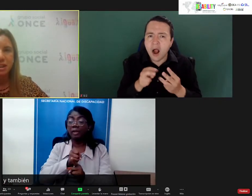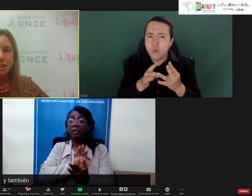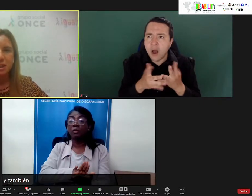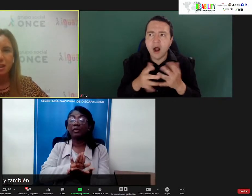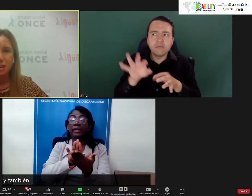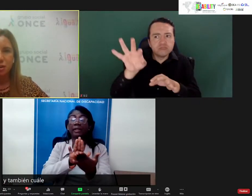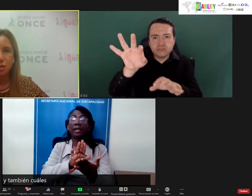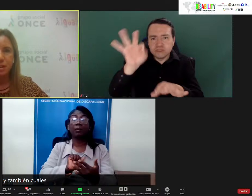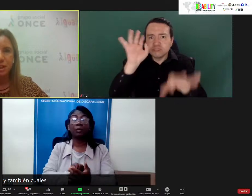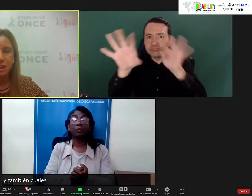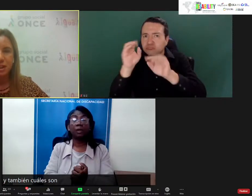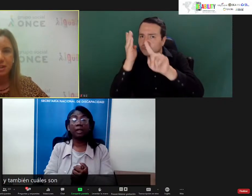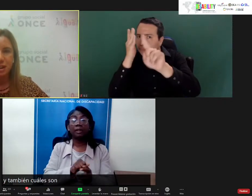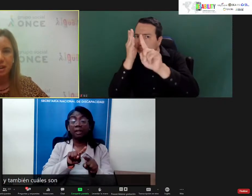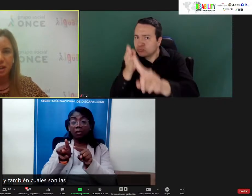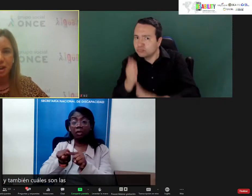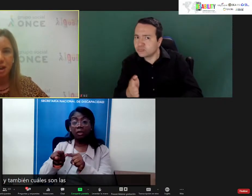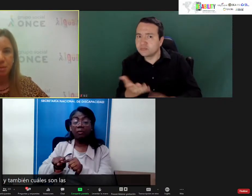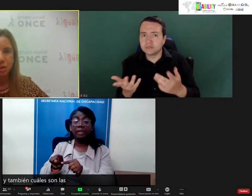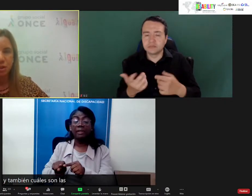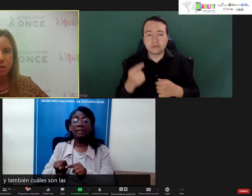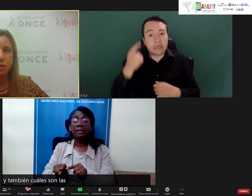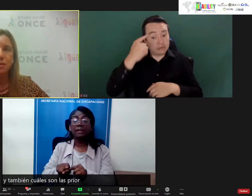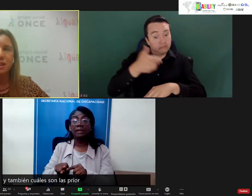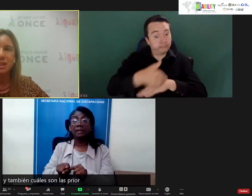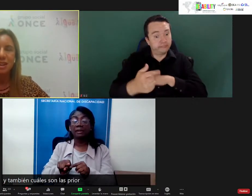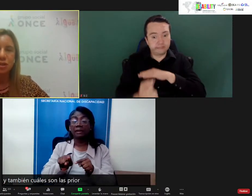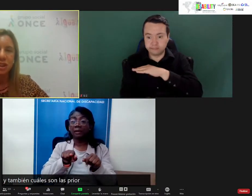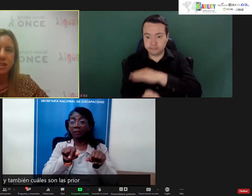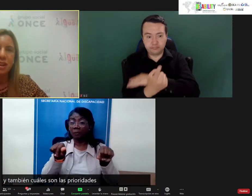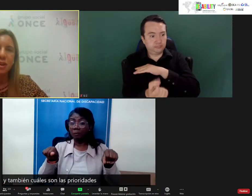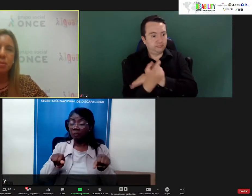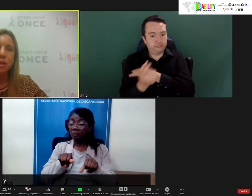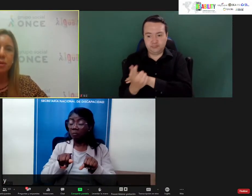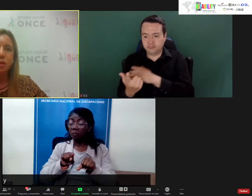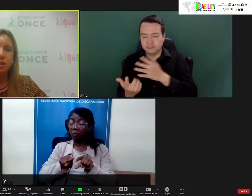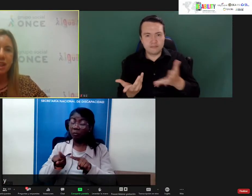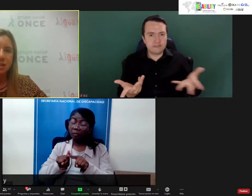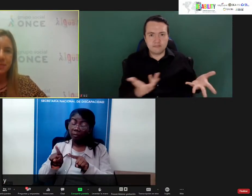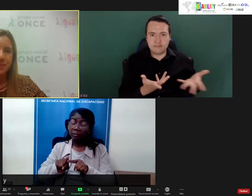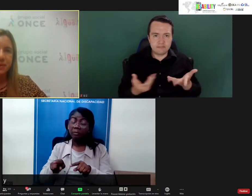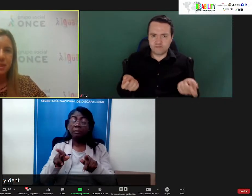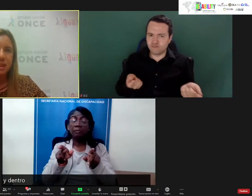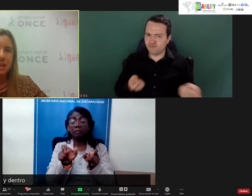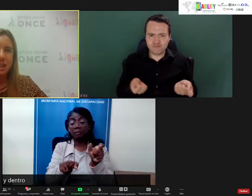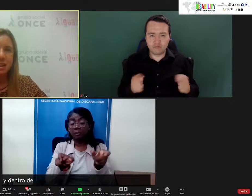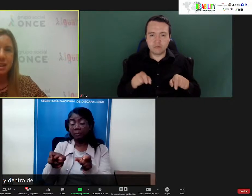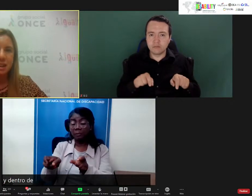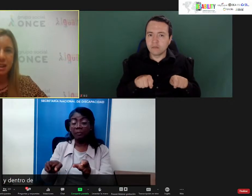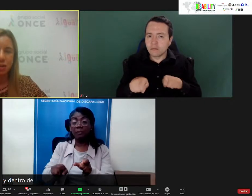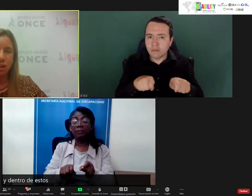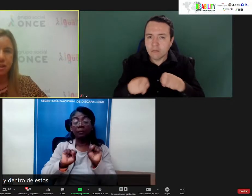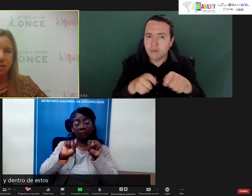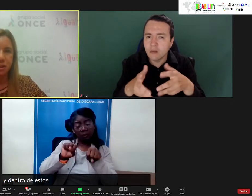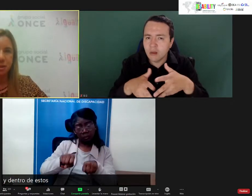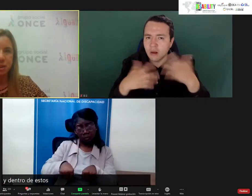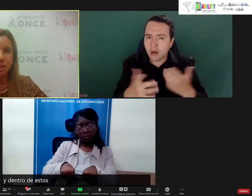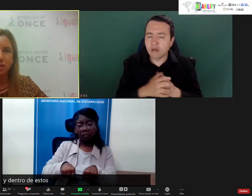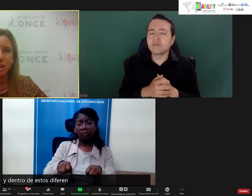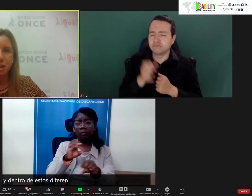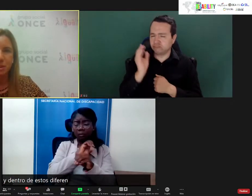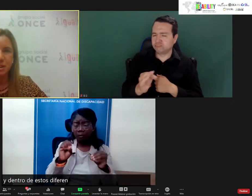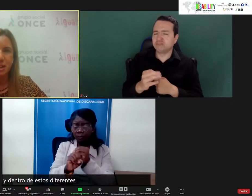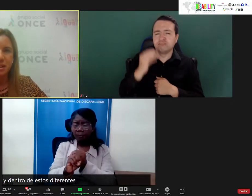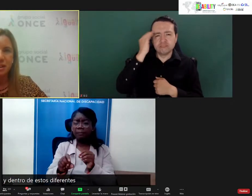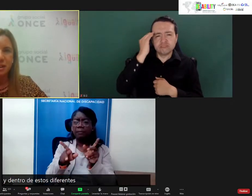challenges are and how from the different scopes from the different stakeholders